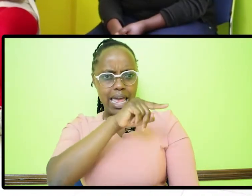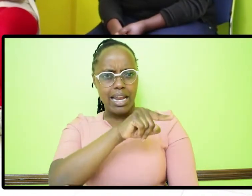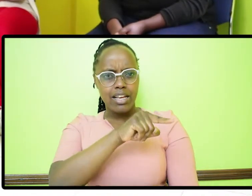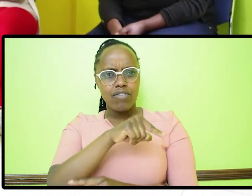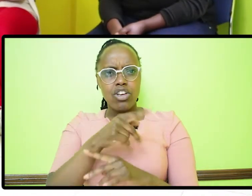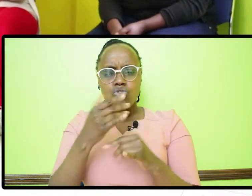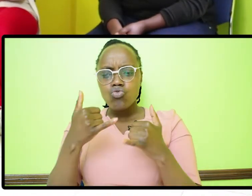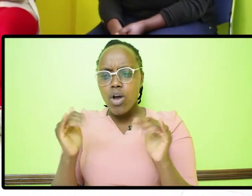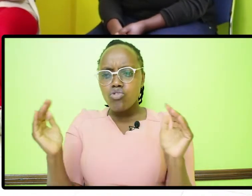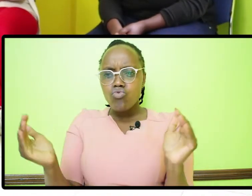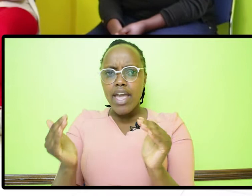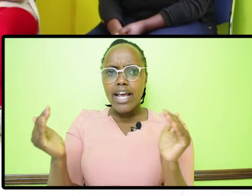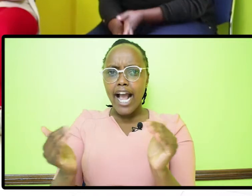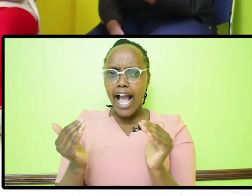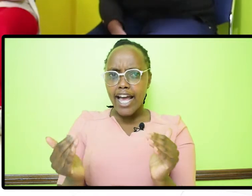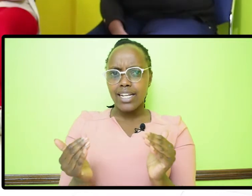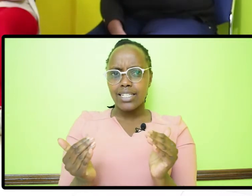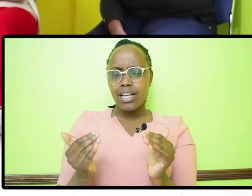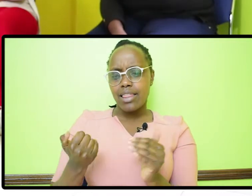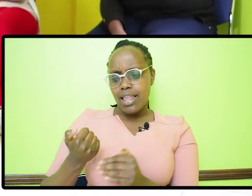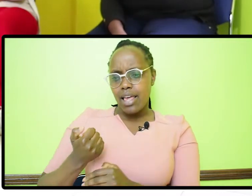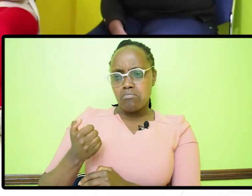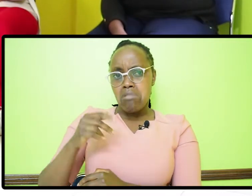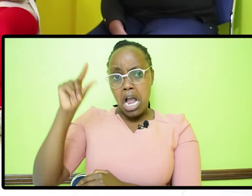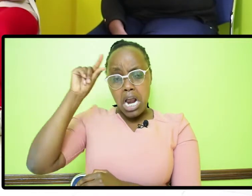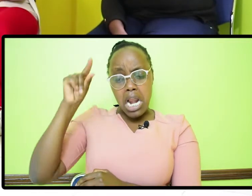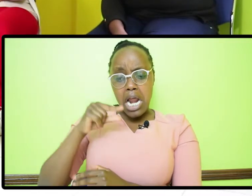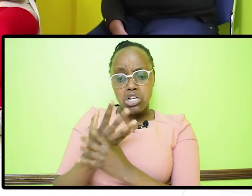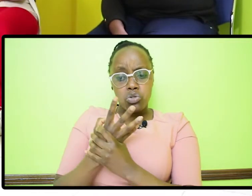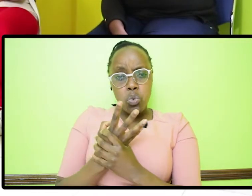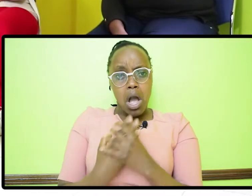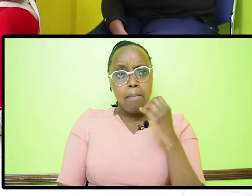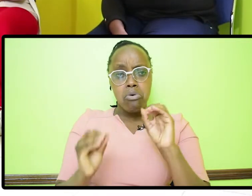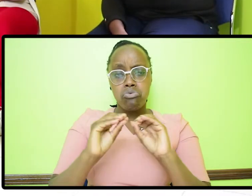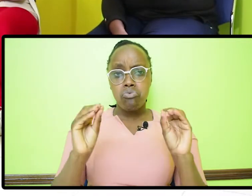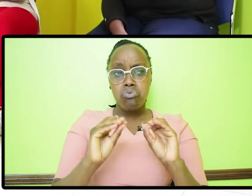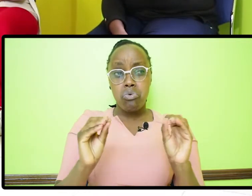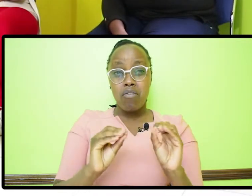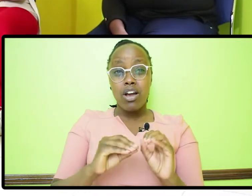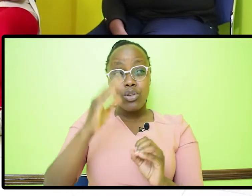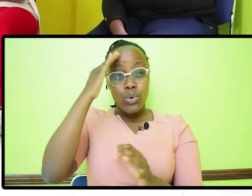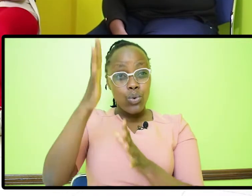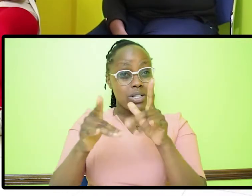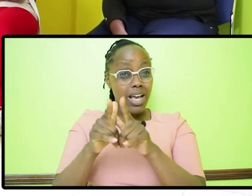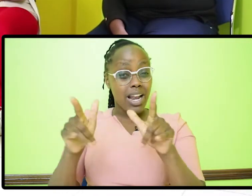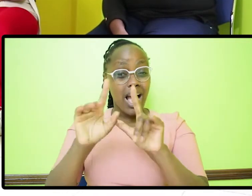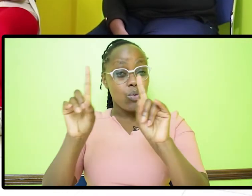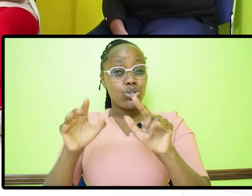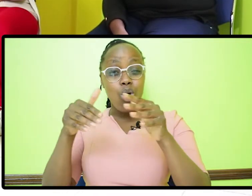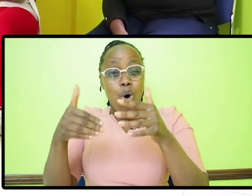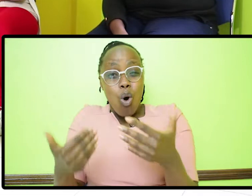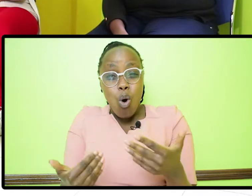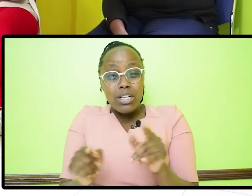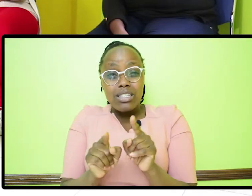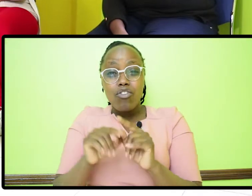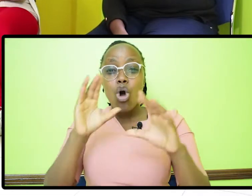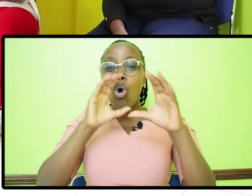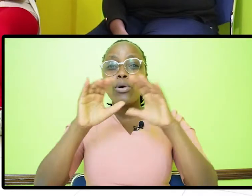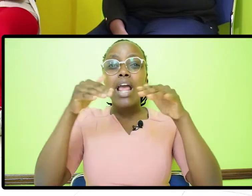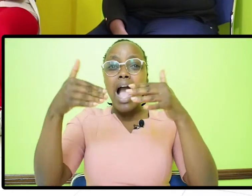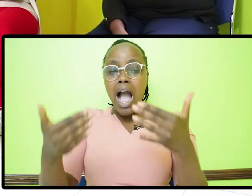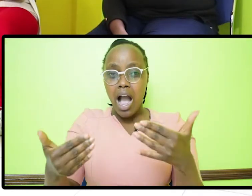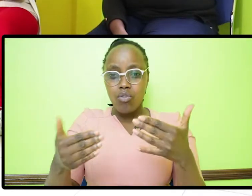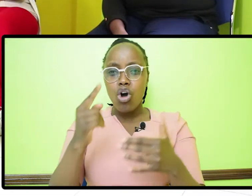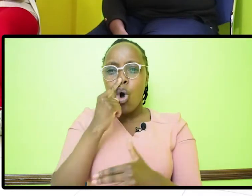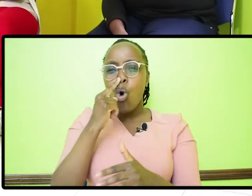how did you convince her not to abort the baby, especially that, do you know sign language, or how is